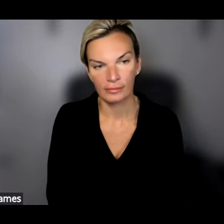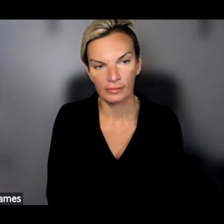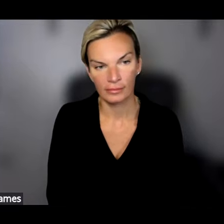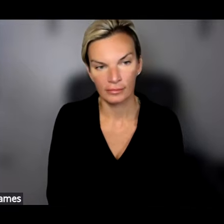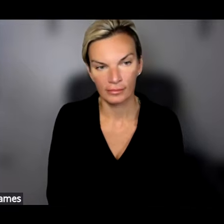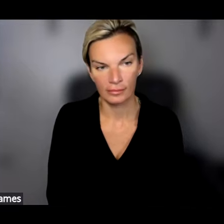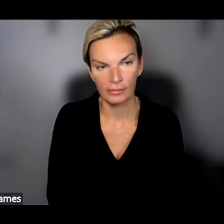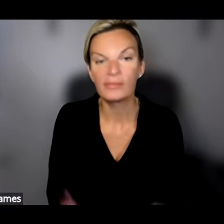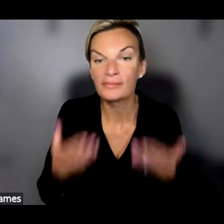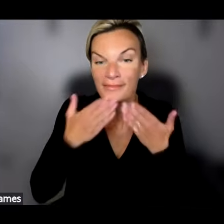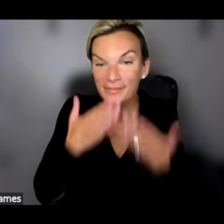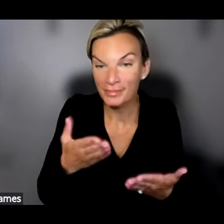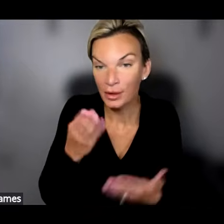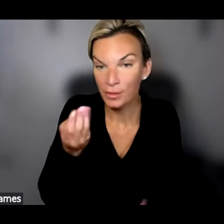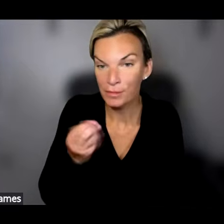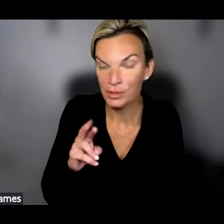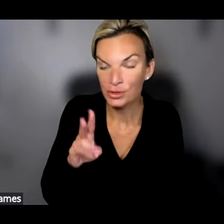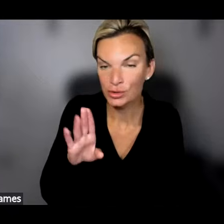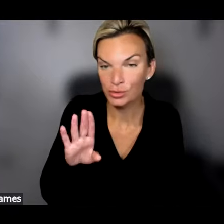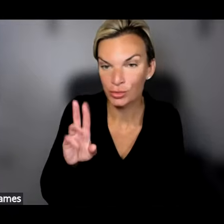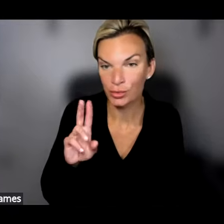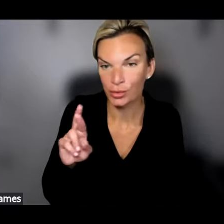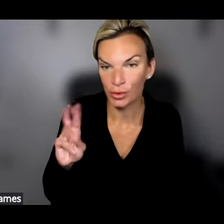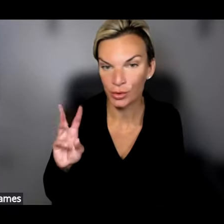Thank you, Mr. Brewer.